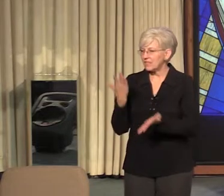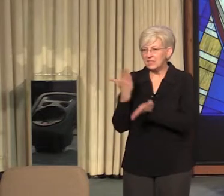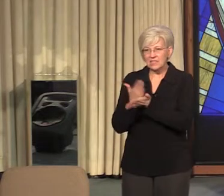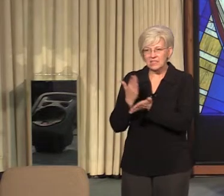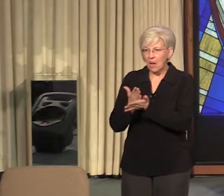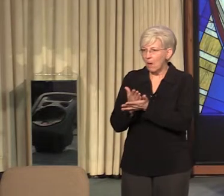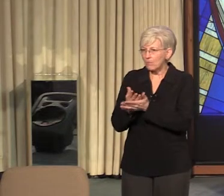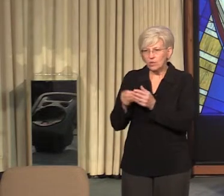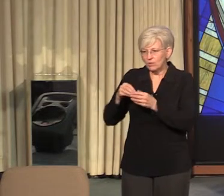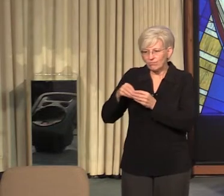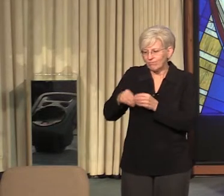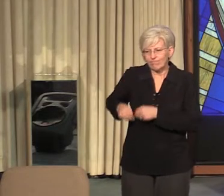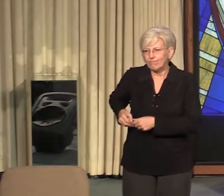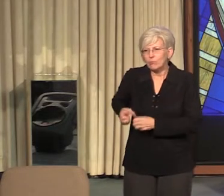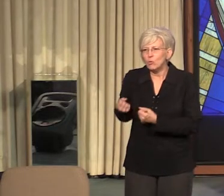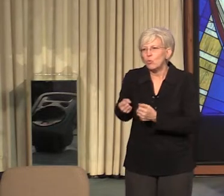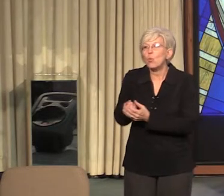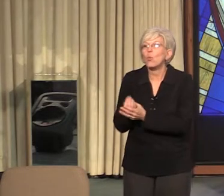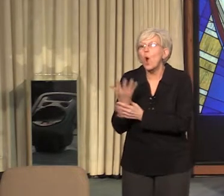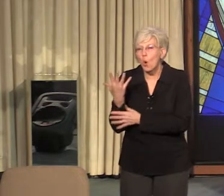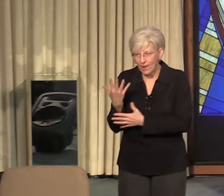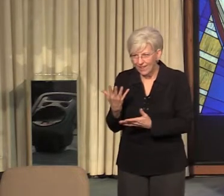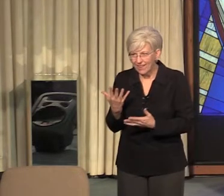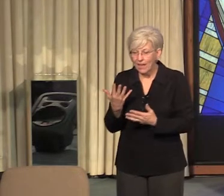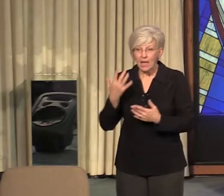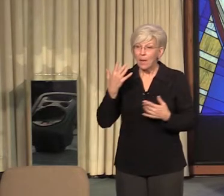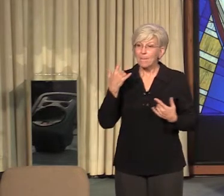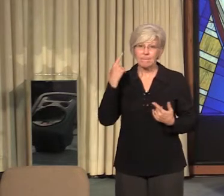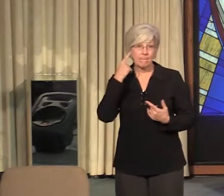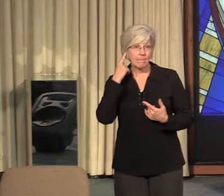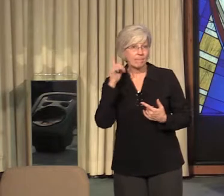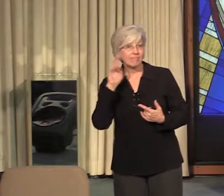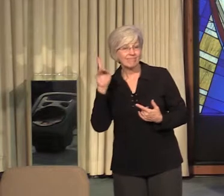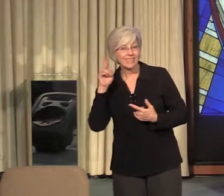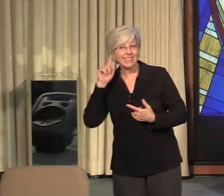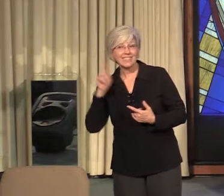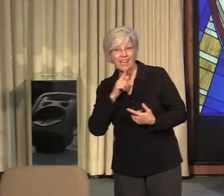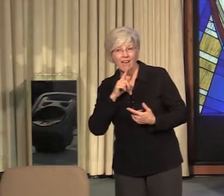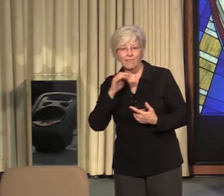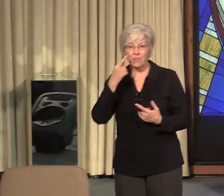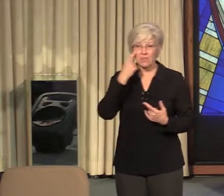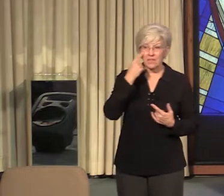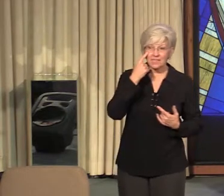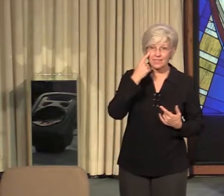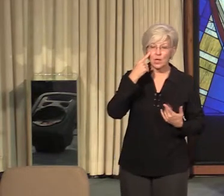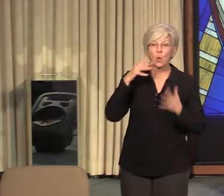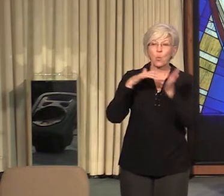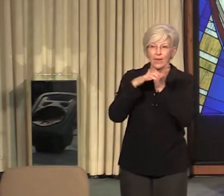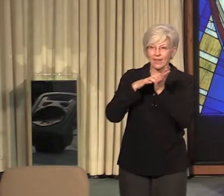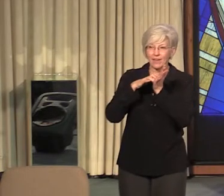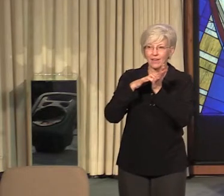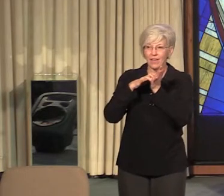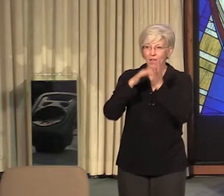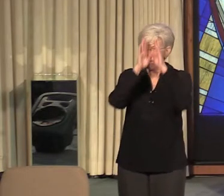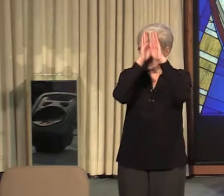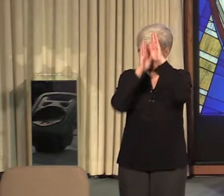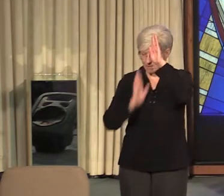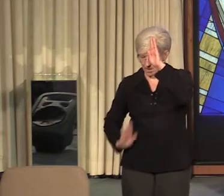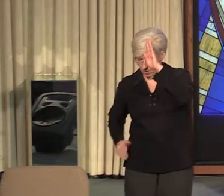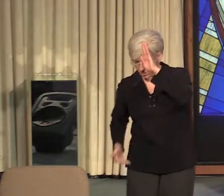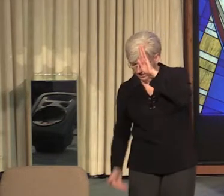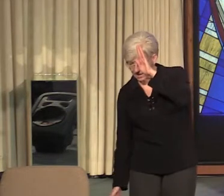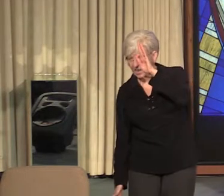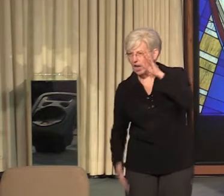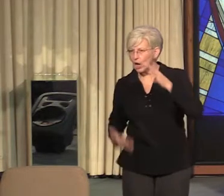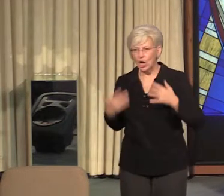The whole right side became involved. My right ear was deaf and my right eye weak. From hip to knee, the flesh was a glassy adhesion with